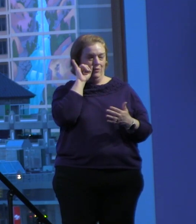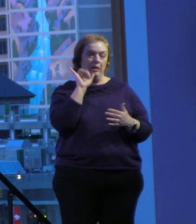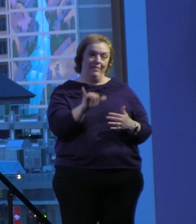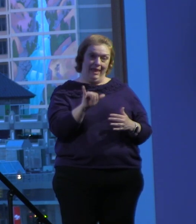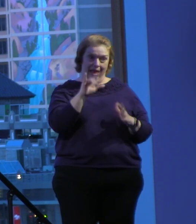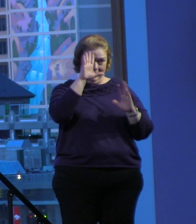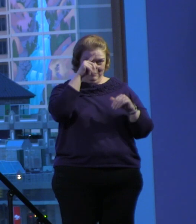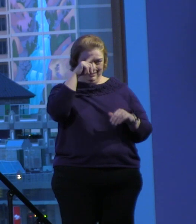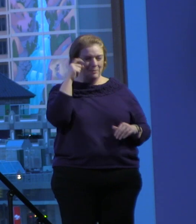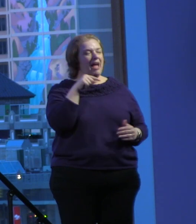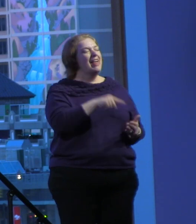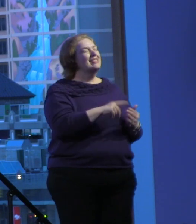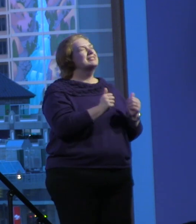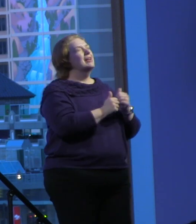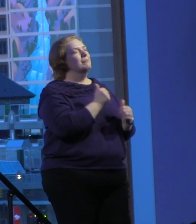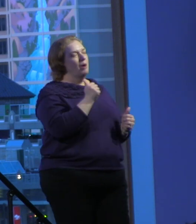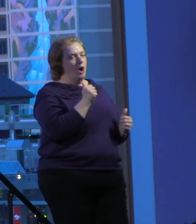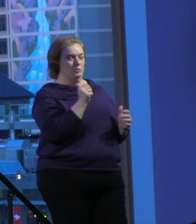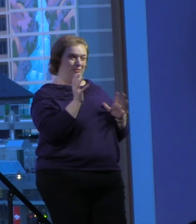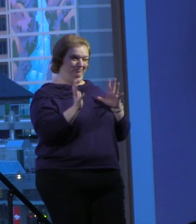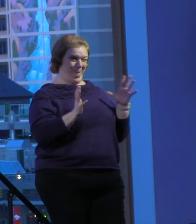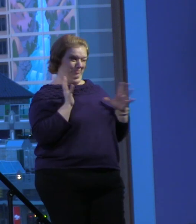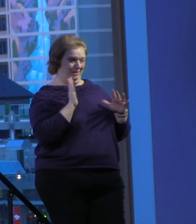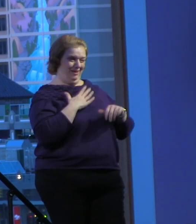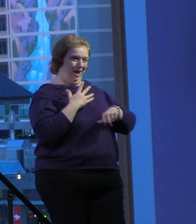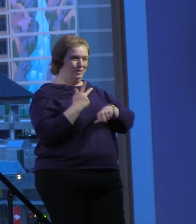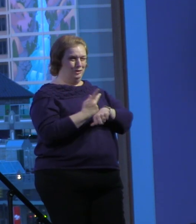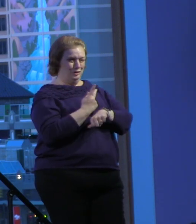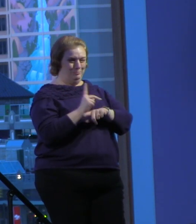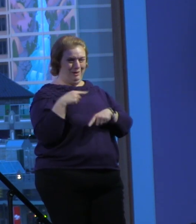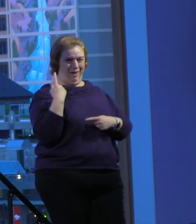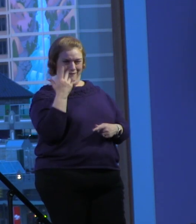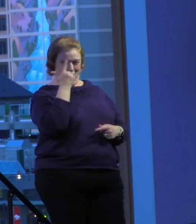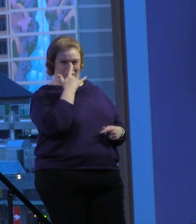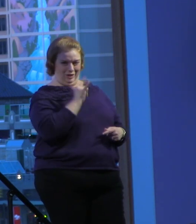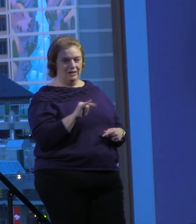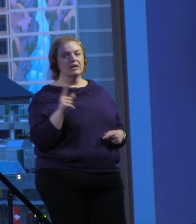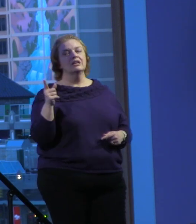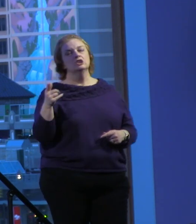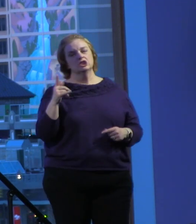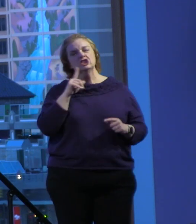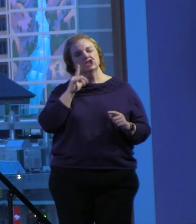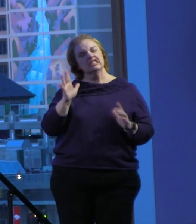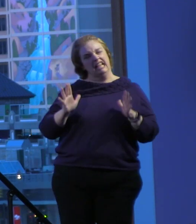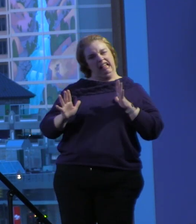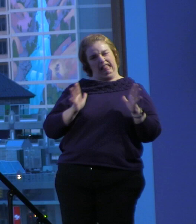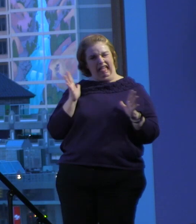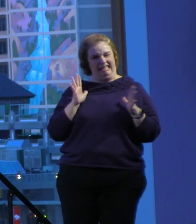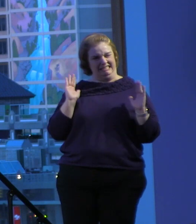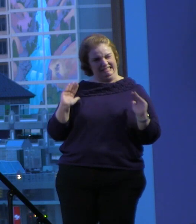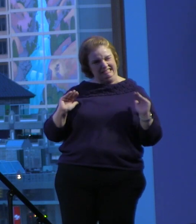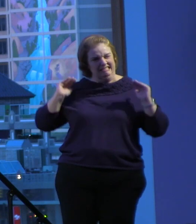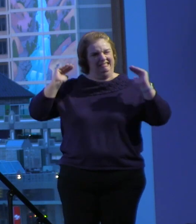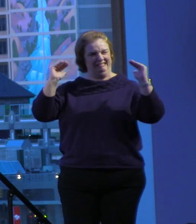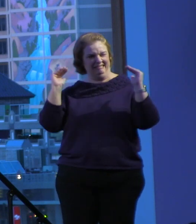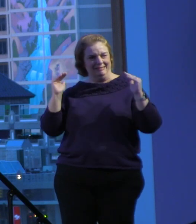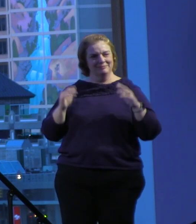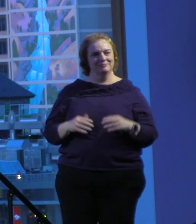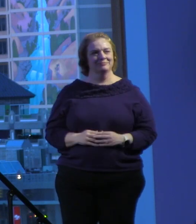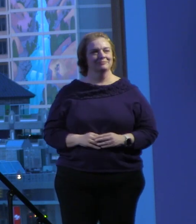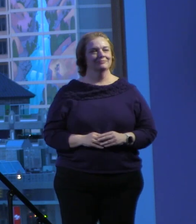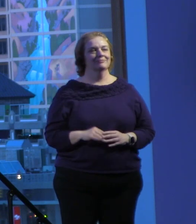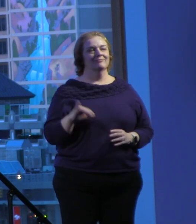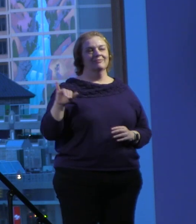This is the bougiest our sheep has ever looked. Yeah, she has classed it up with some style. Yeah. The theme